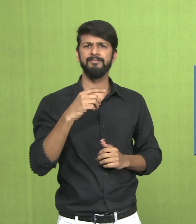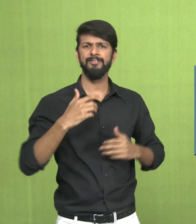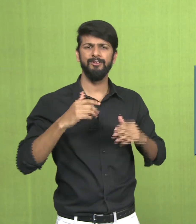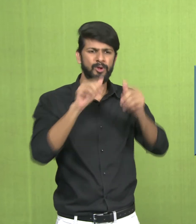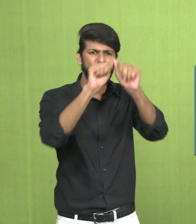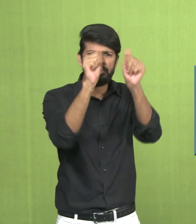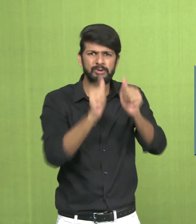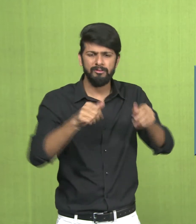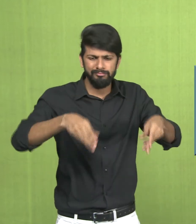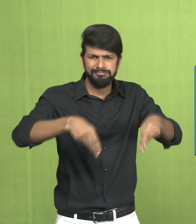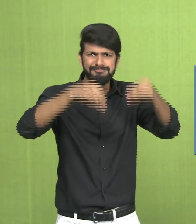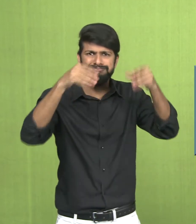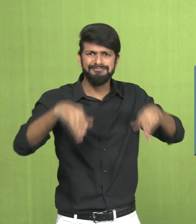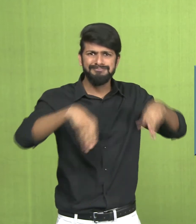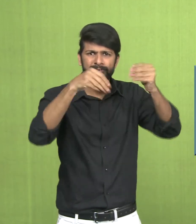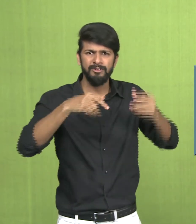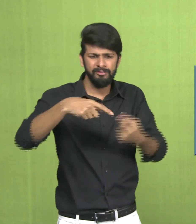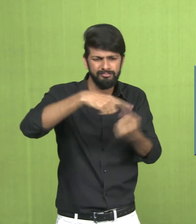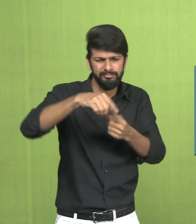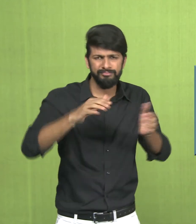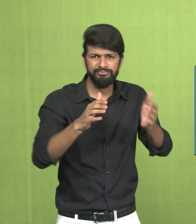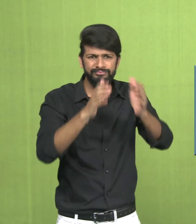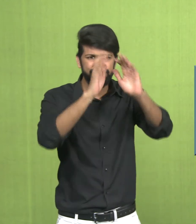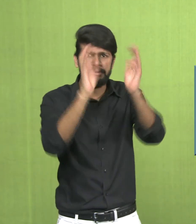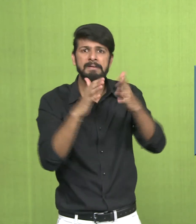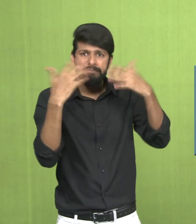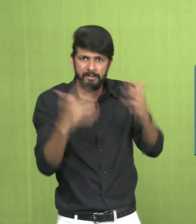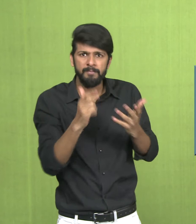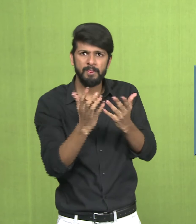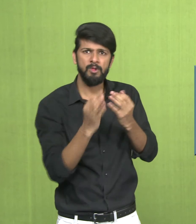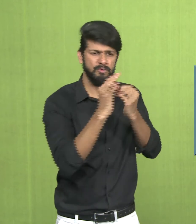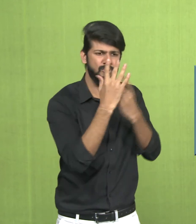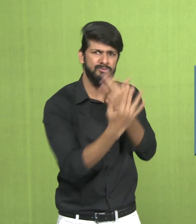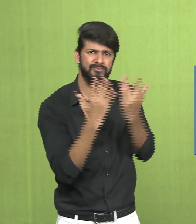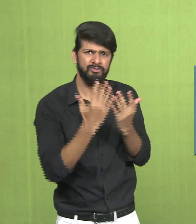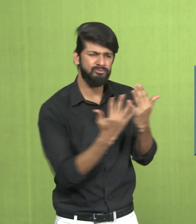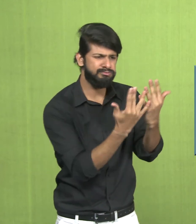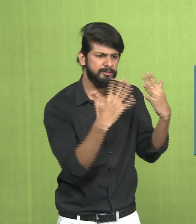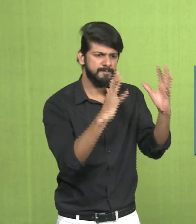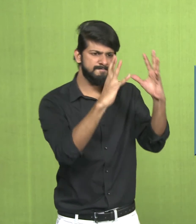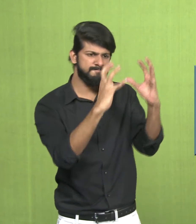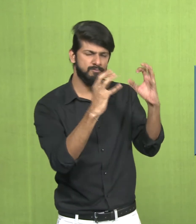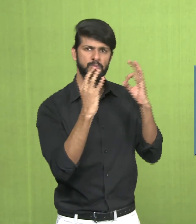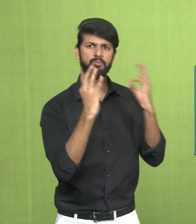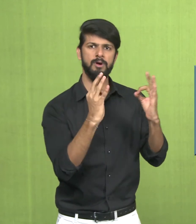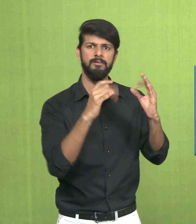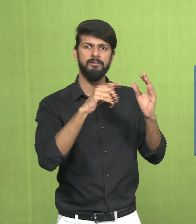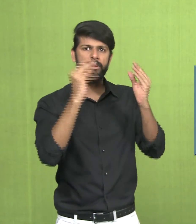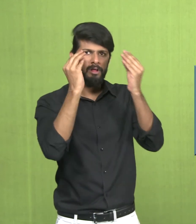were used to make these sculptures. Then we have terracotta sculptures, which is basically baked clay which was